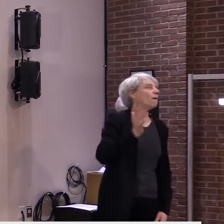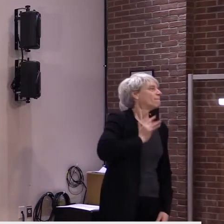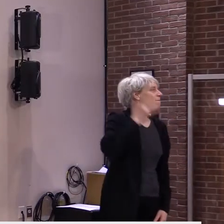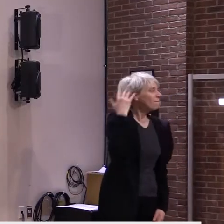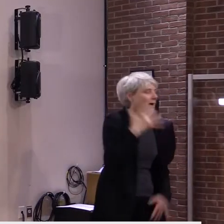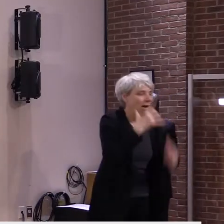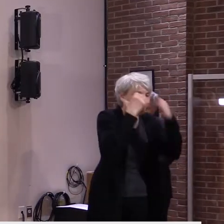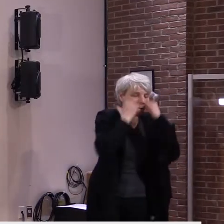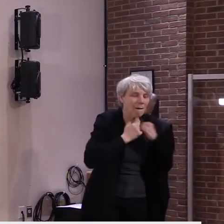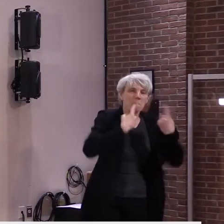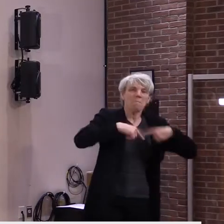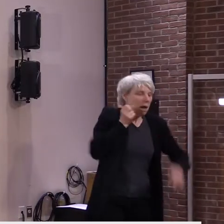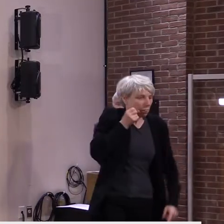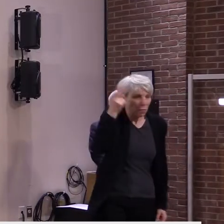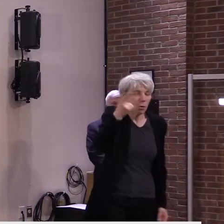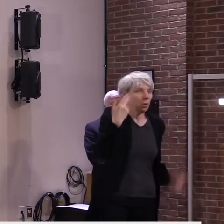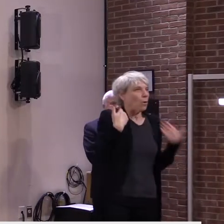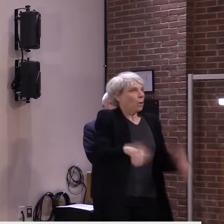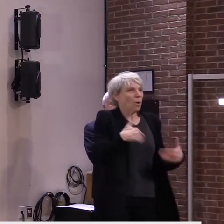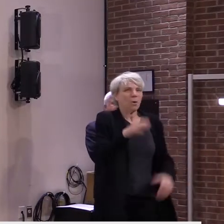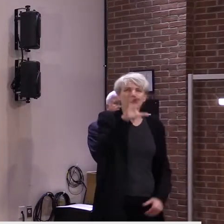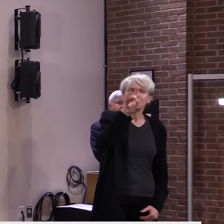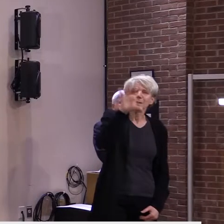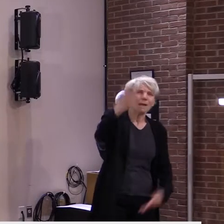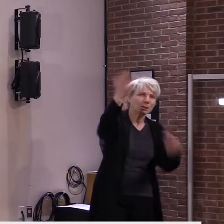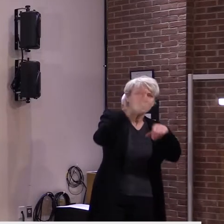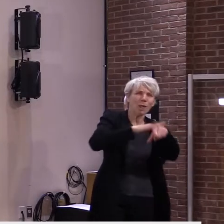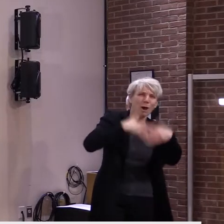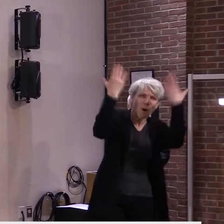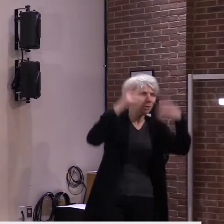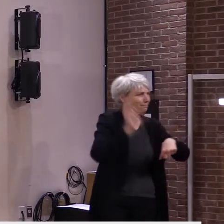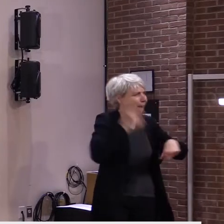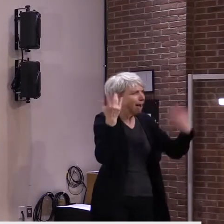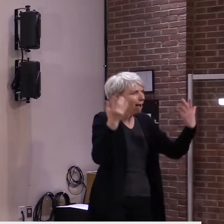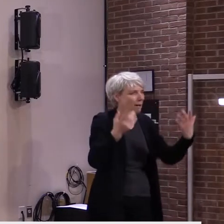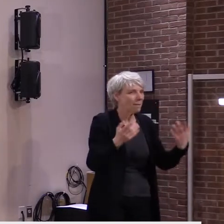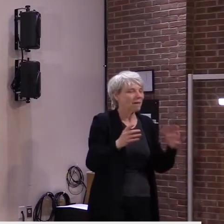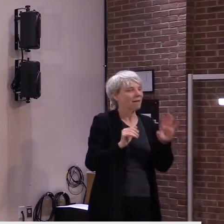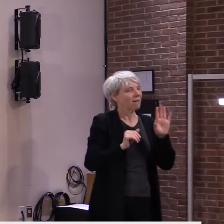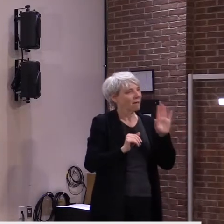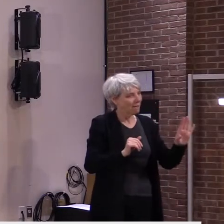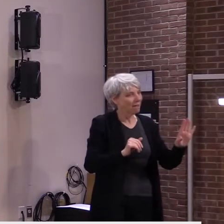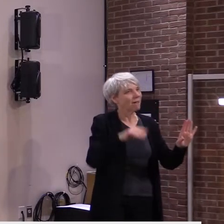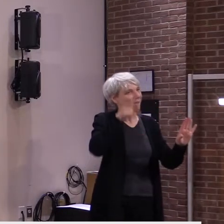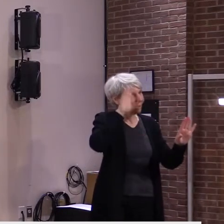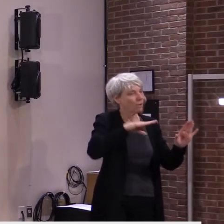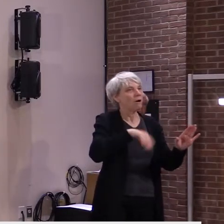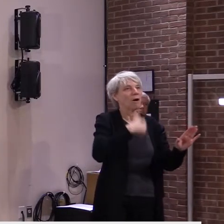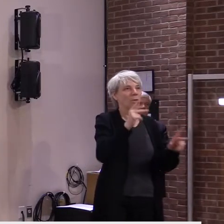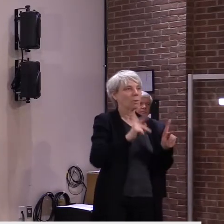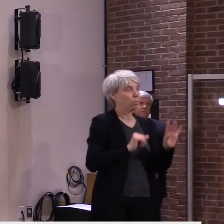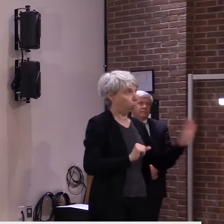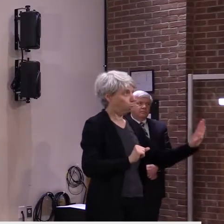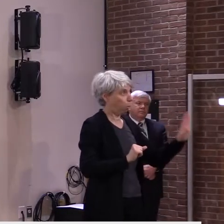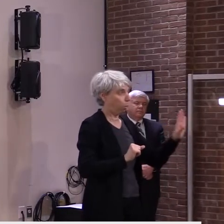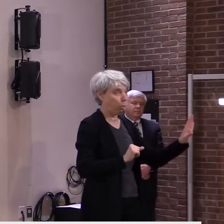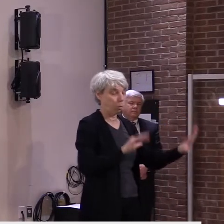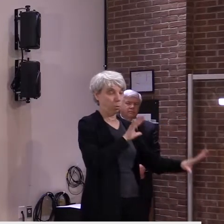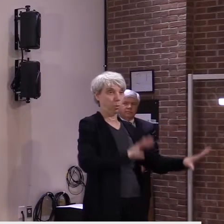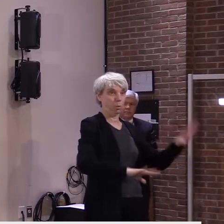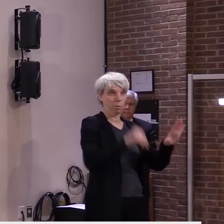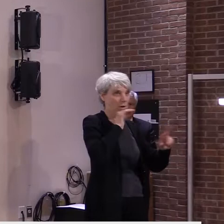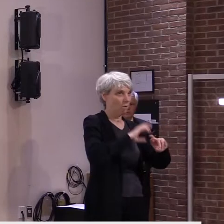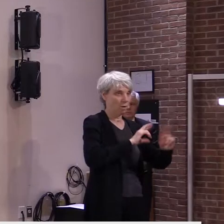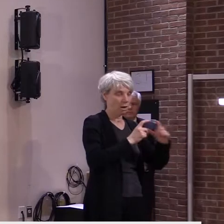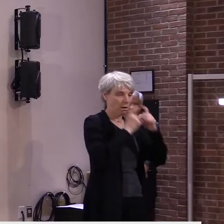"What took you and the CDC so long?" But at the same time, I know for a number of you, the changes will take some